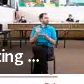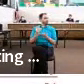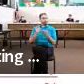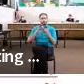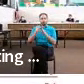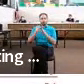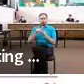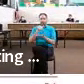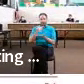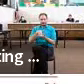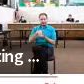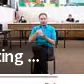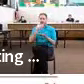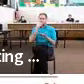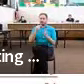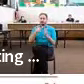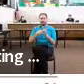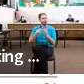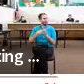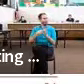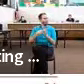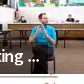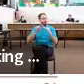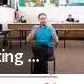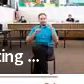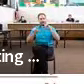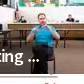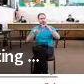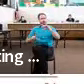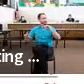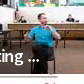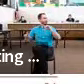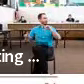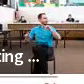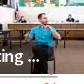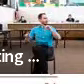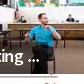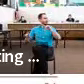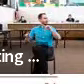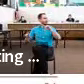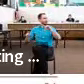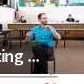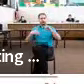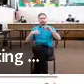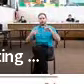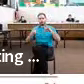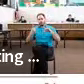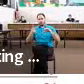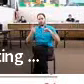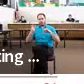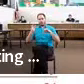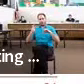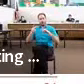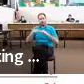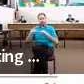community center are an example. On the south side, they're, you know, 2-story or 3-story. On